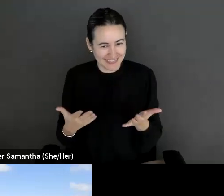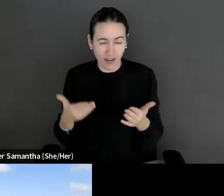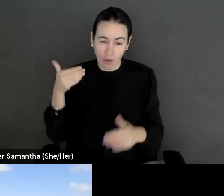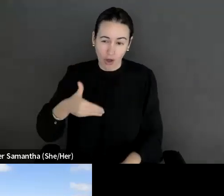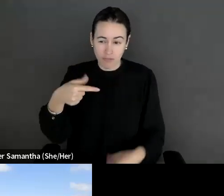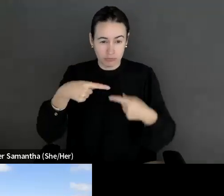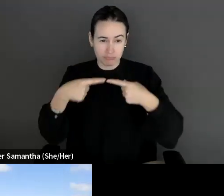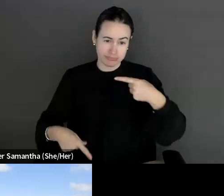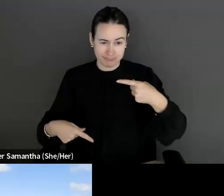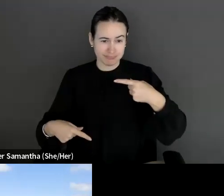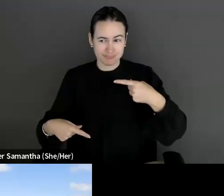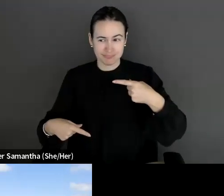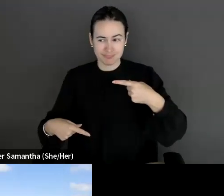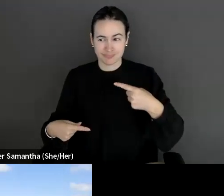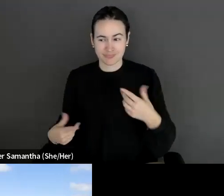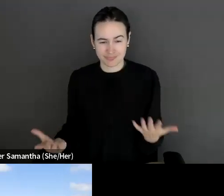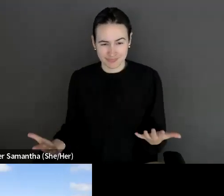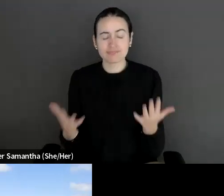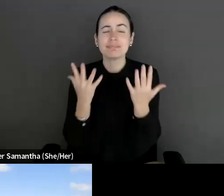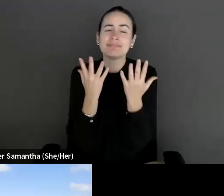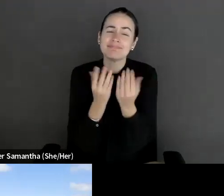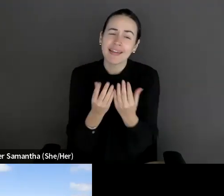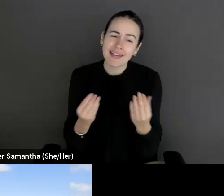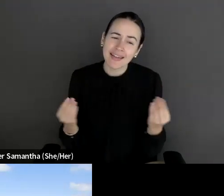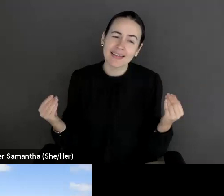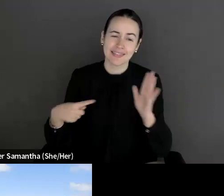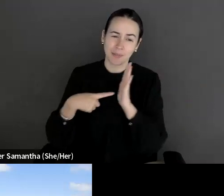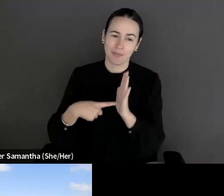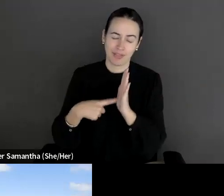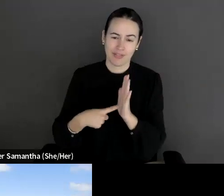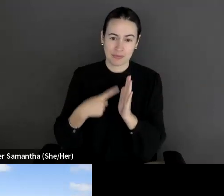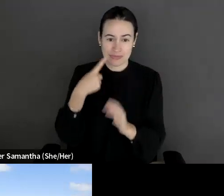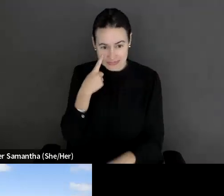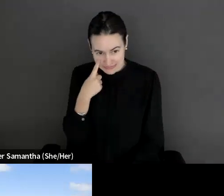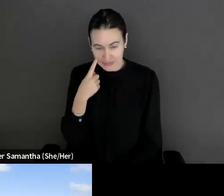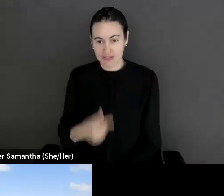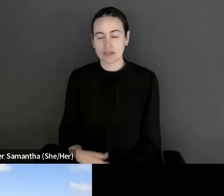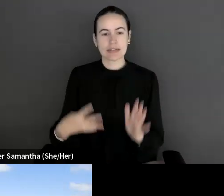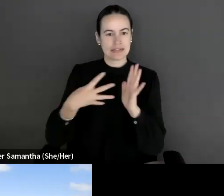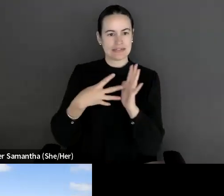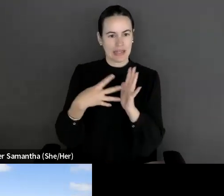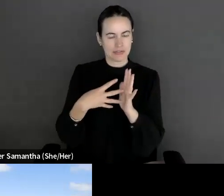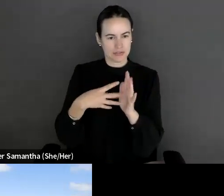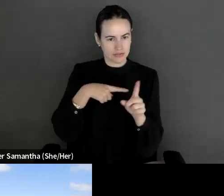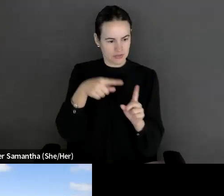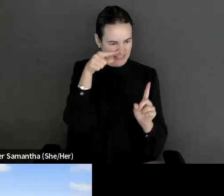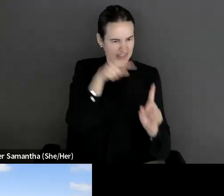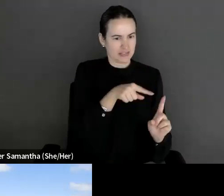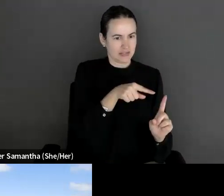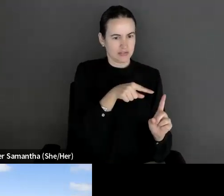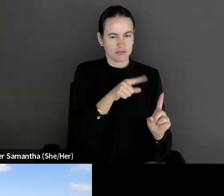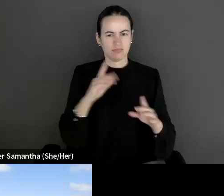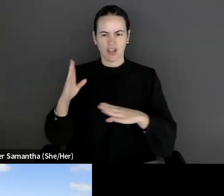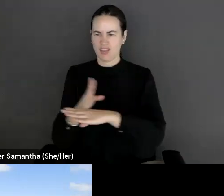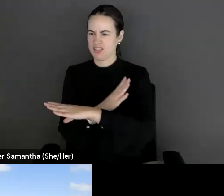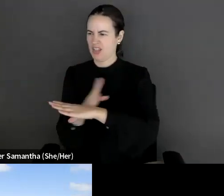mean, there's so many examples out there. Once you look, you know, it's a test for X, Y, Z, and then the scale is just grabbed